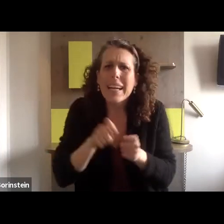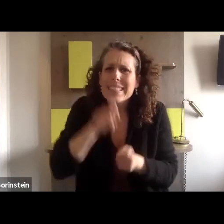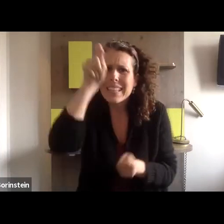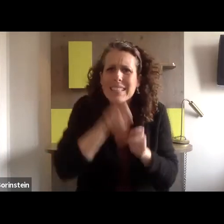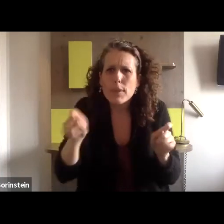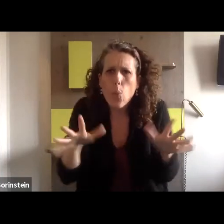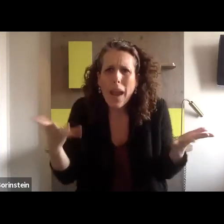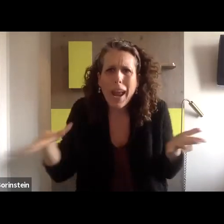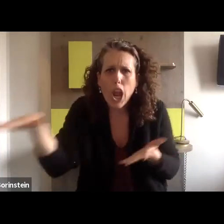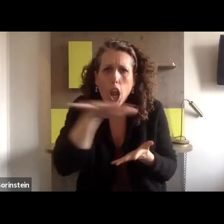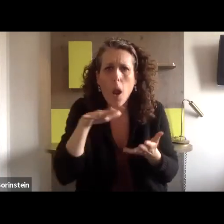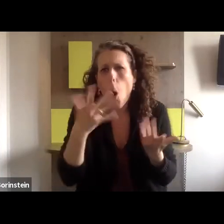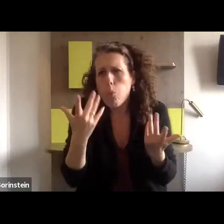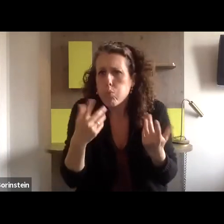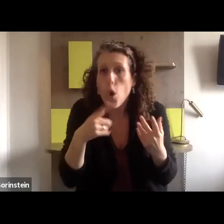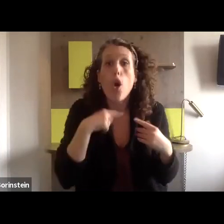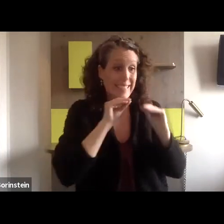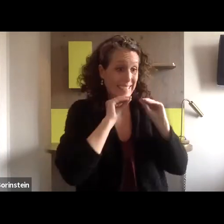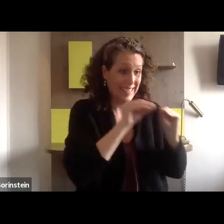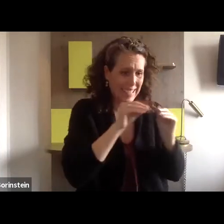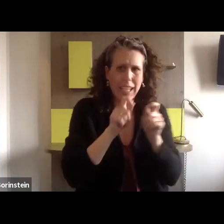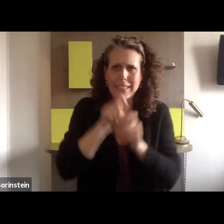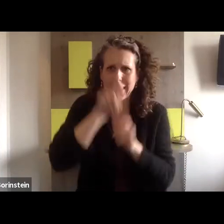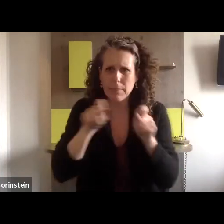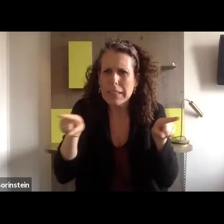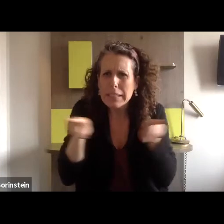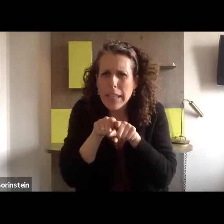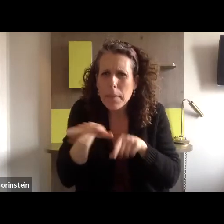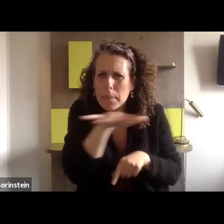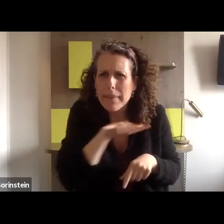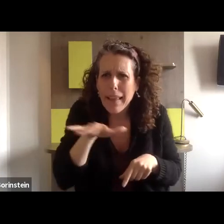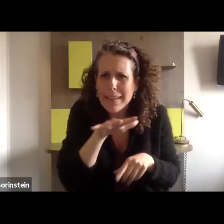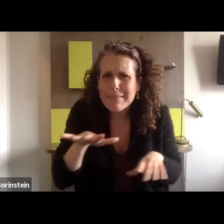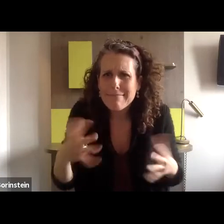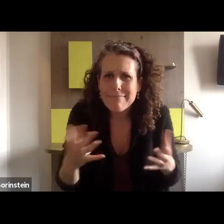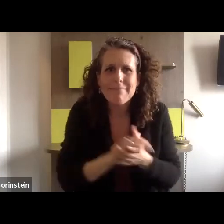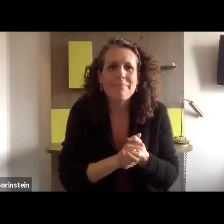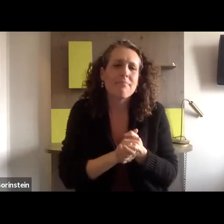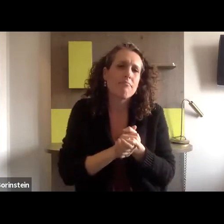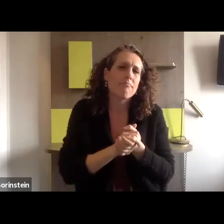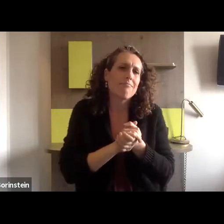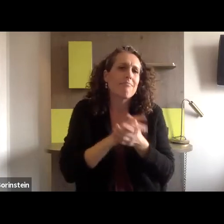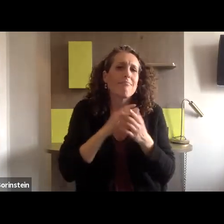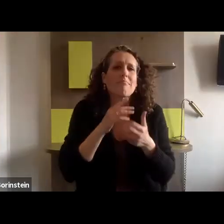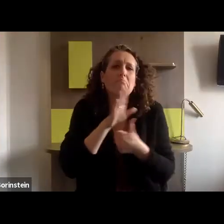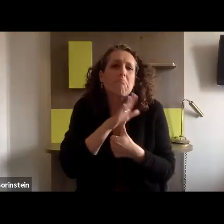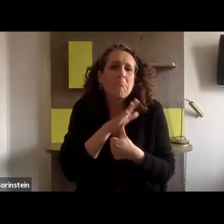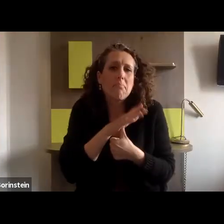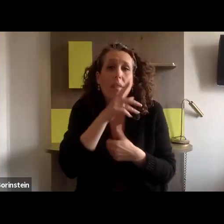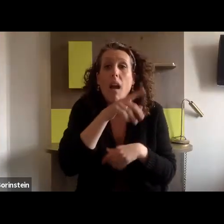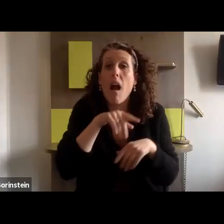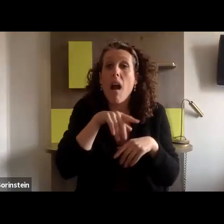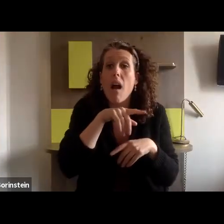it's the same where the learning takes place. For example, at institutional level, we have final